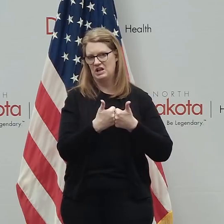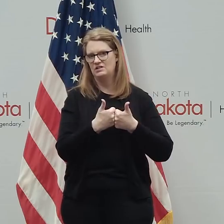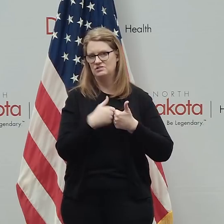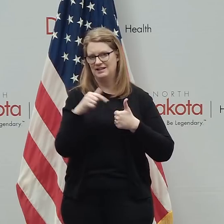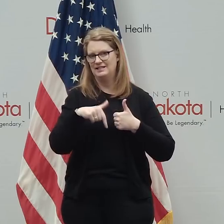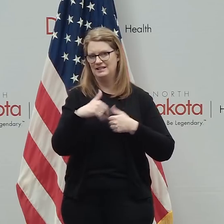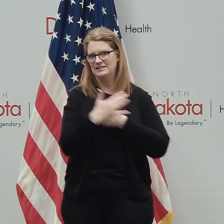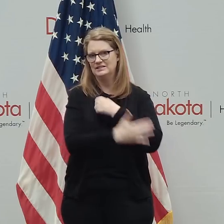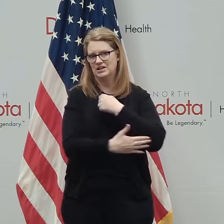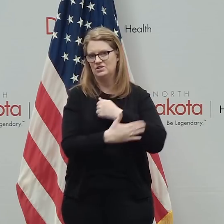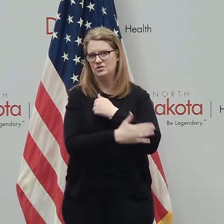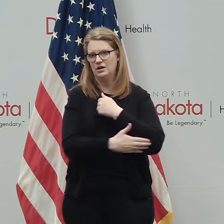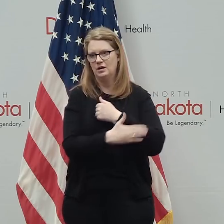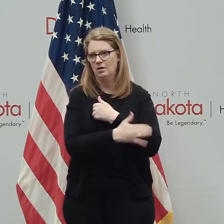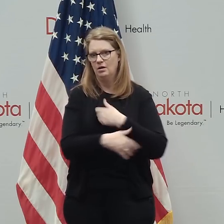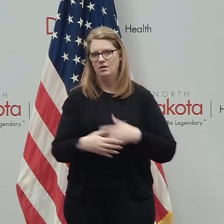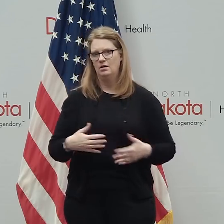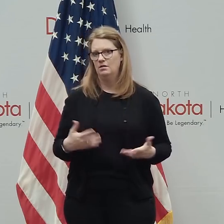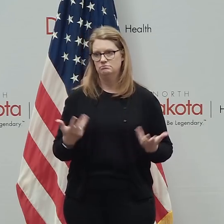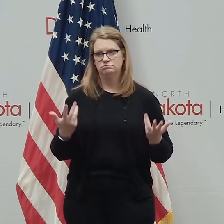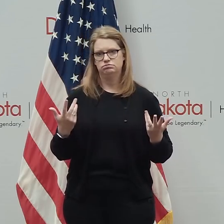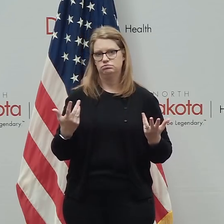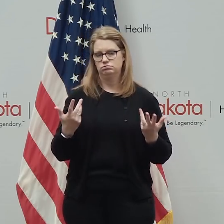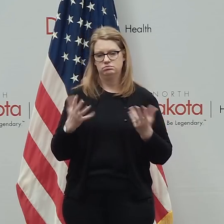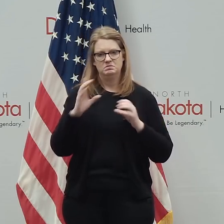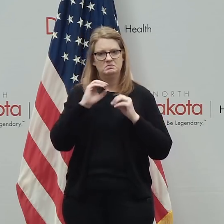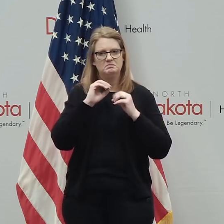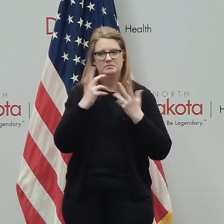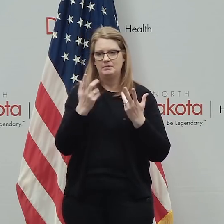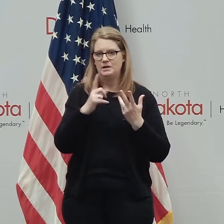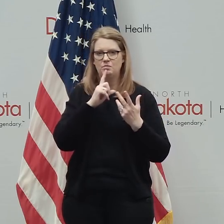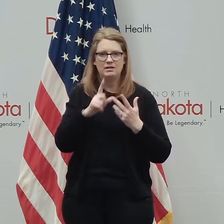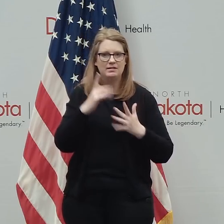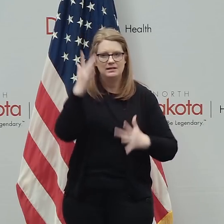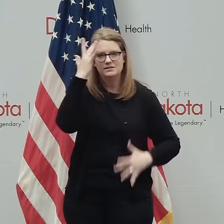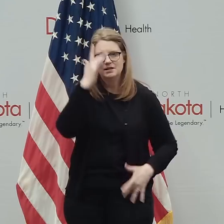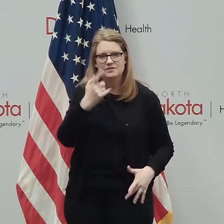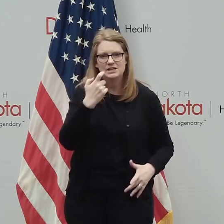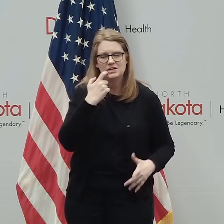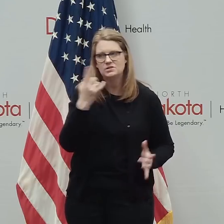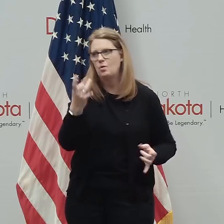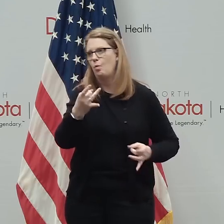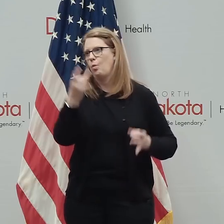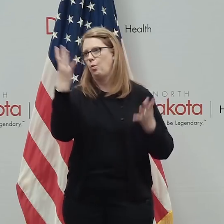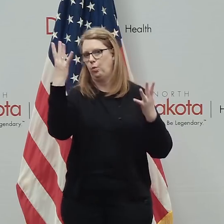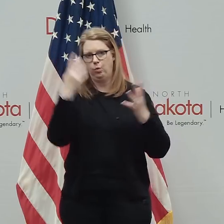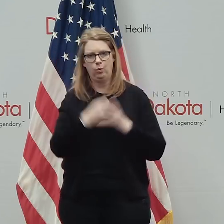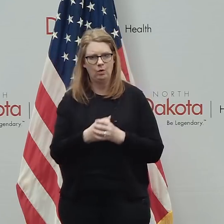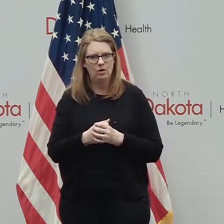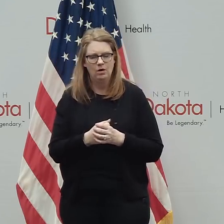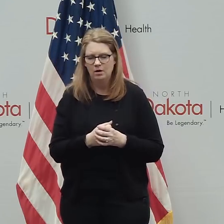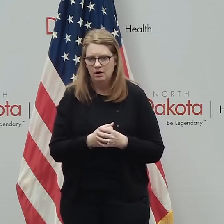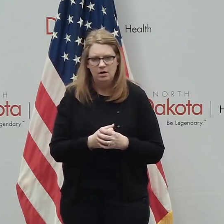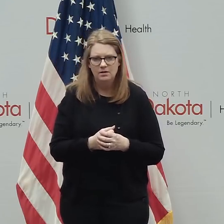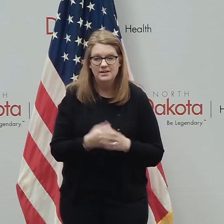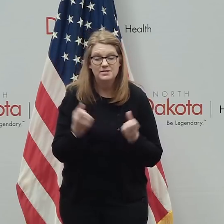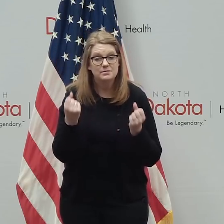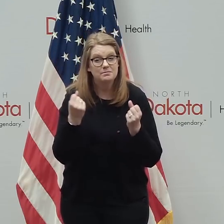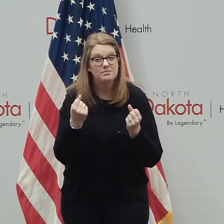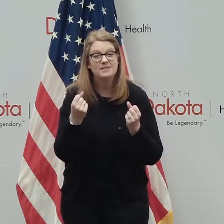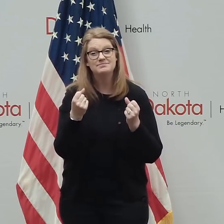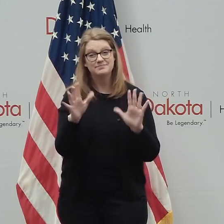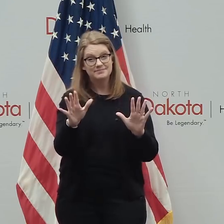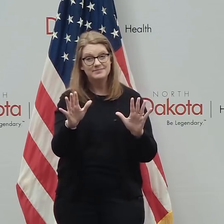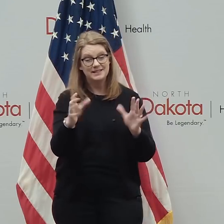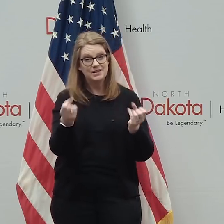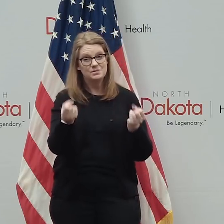with untold cost related to the disease of addiction, but there are many people who are in